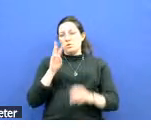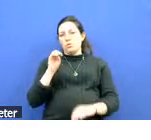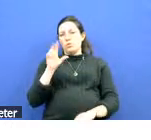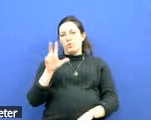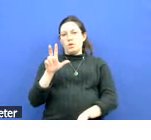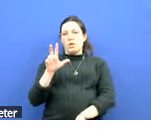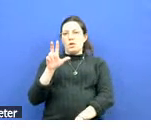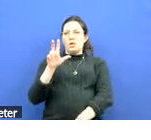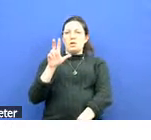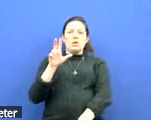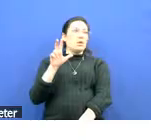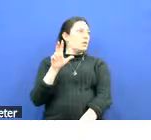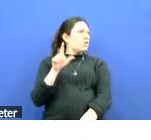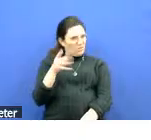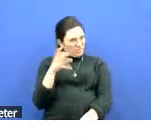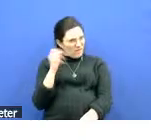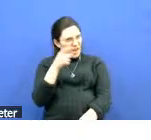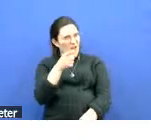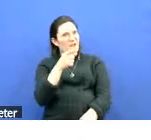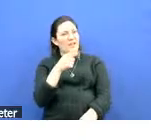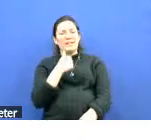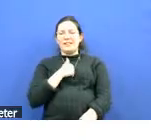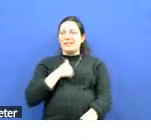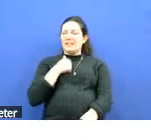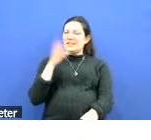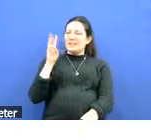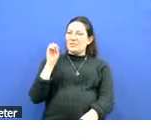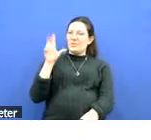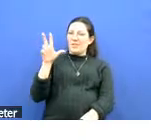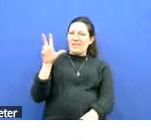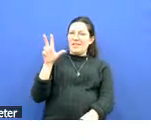603-325-5869. That's fast. Yeah, sorry.